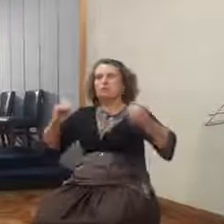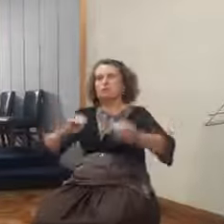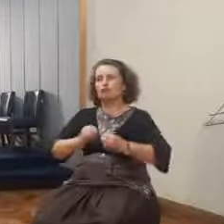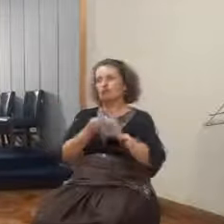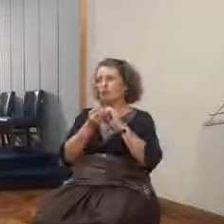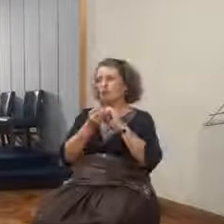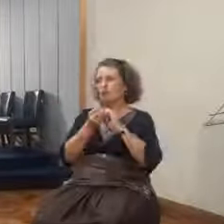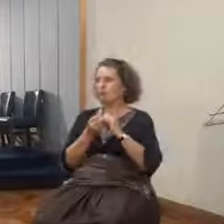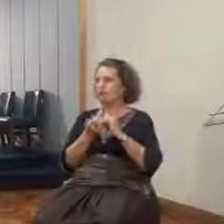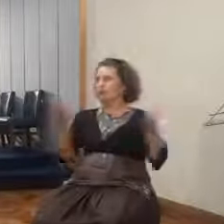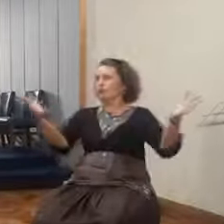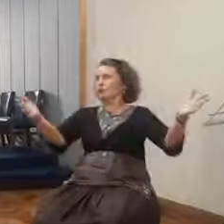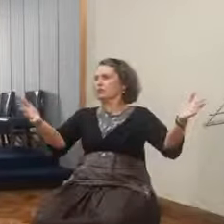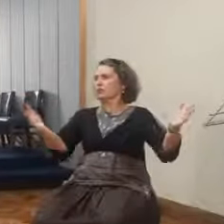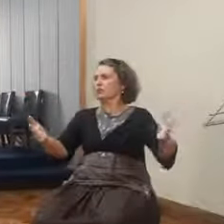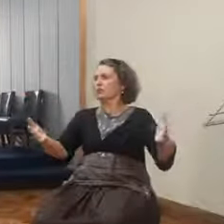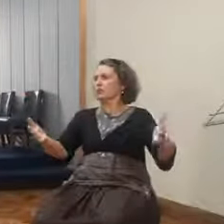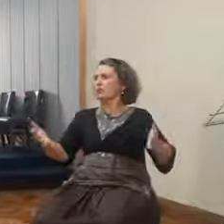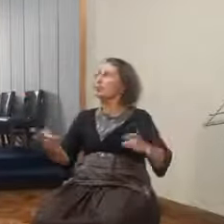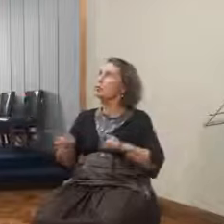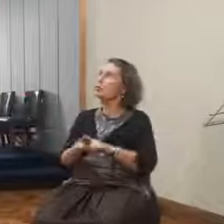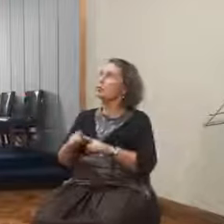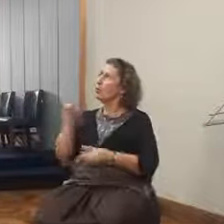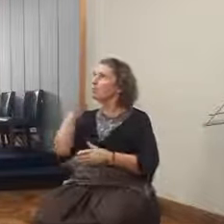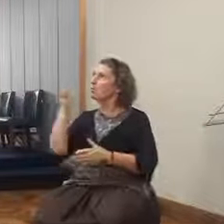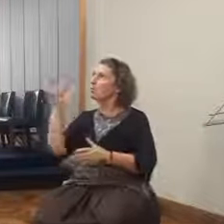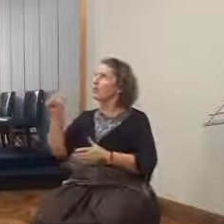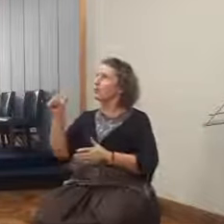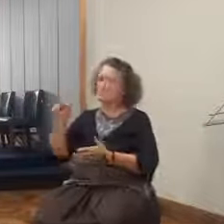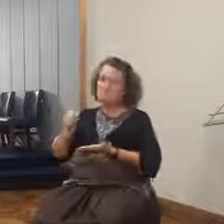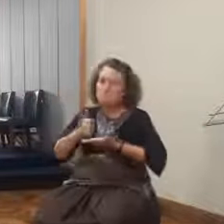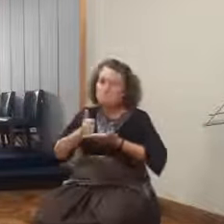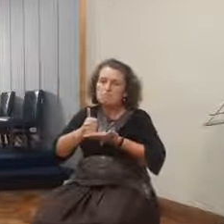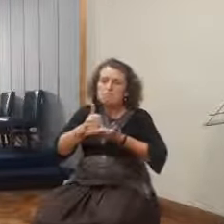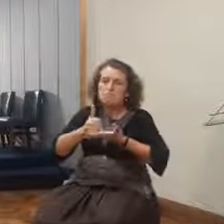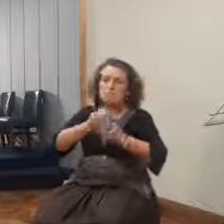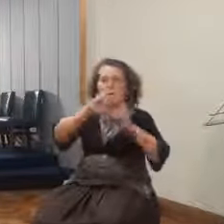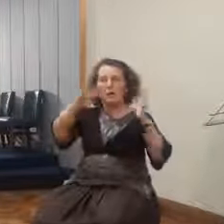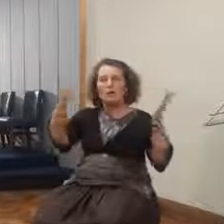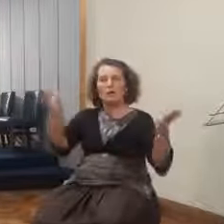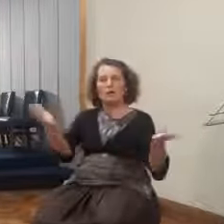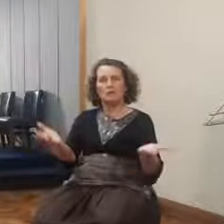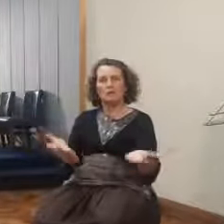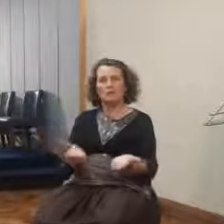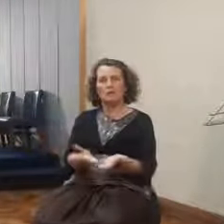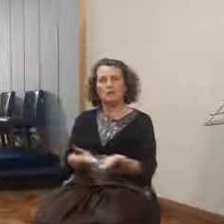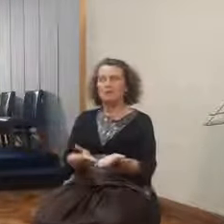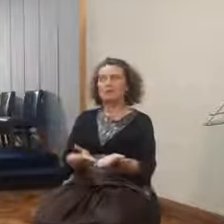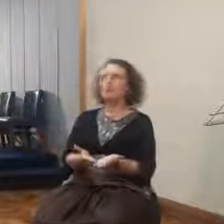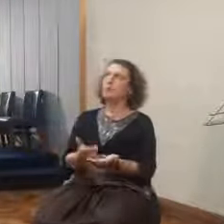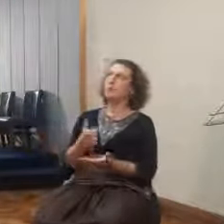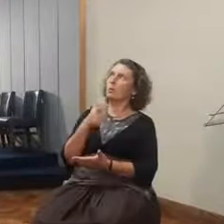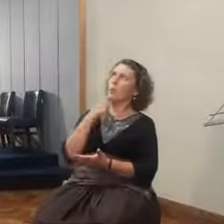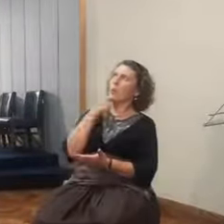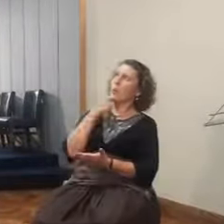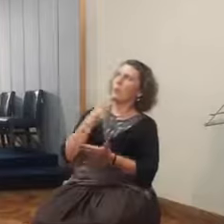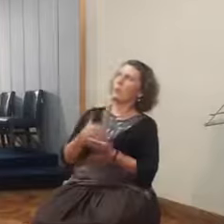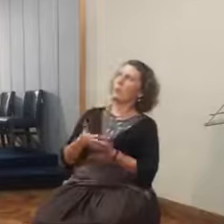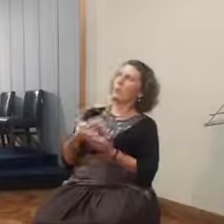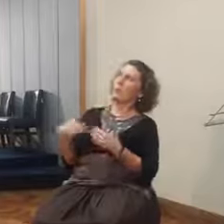by his command, by his decree. The honor due to an awesome creator and an awesome